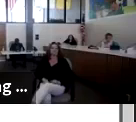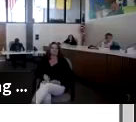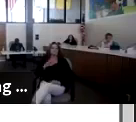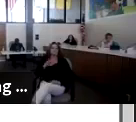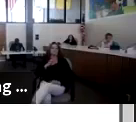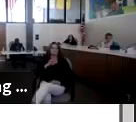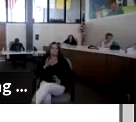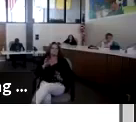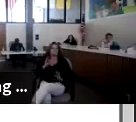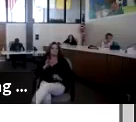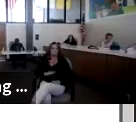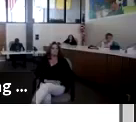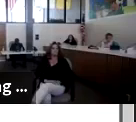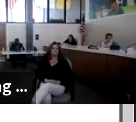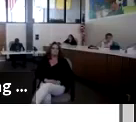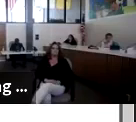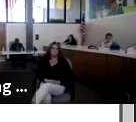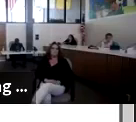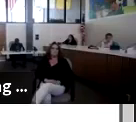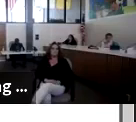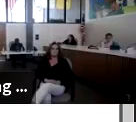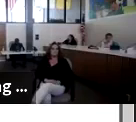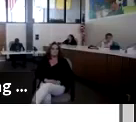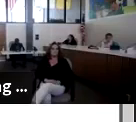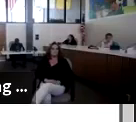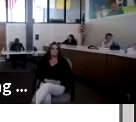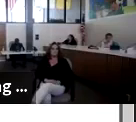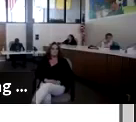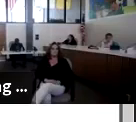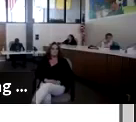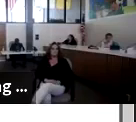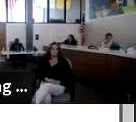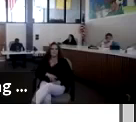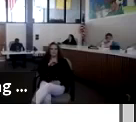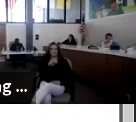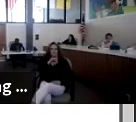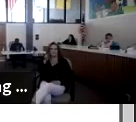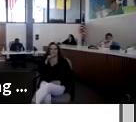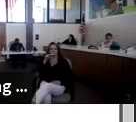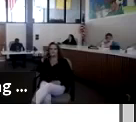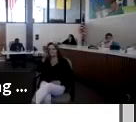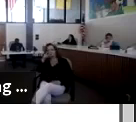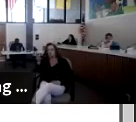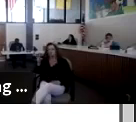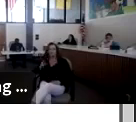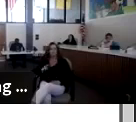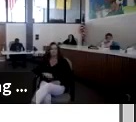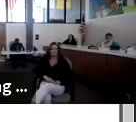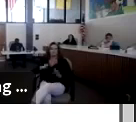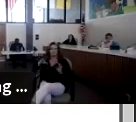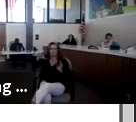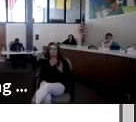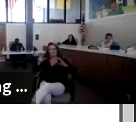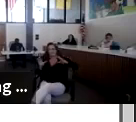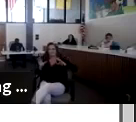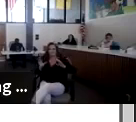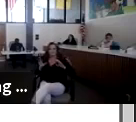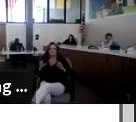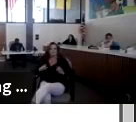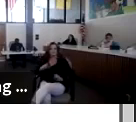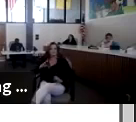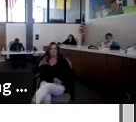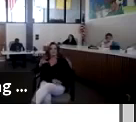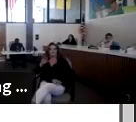goes. There we go. Okay. So this is oriented with north to the right. So the view is rotated 90 degrees clockwise from the last